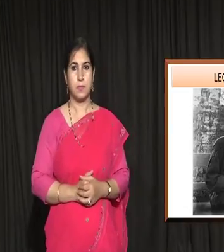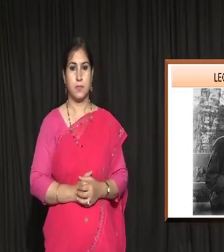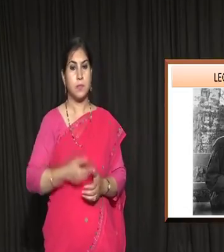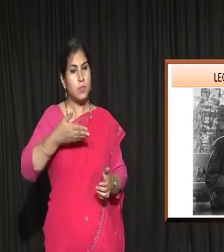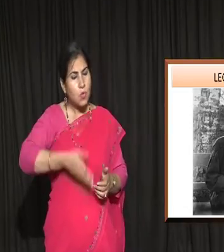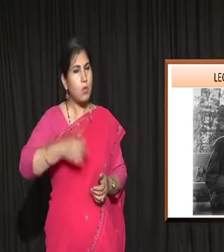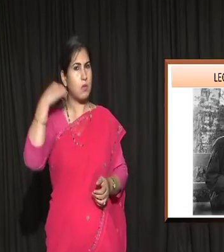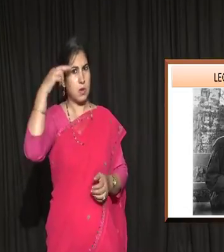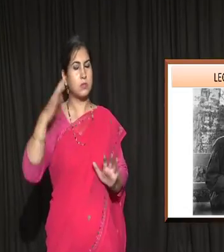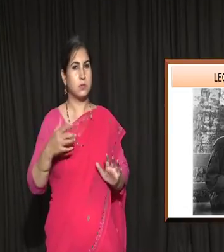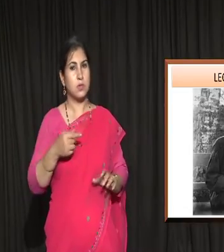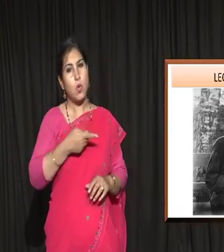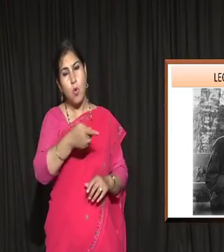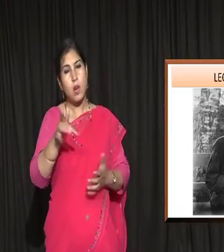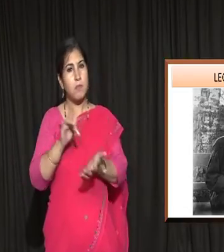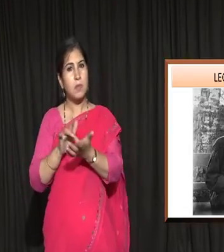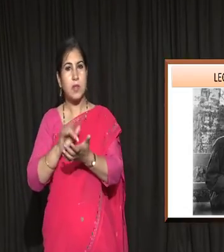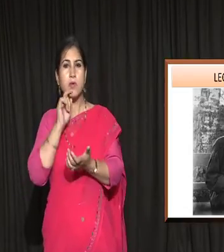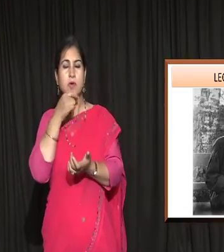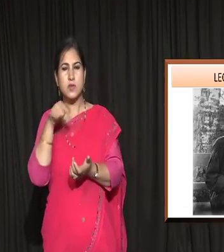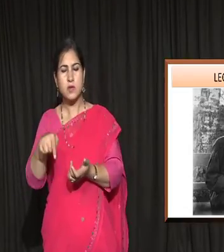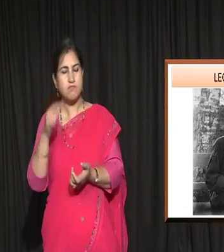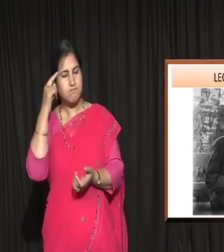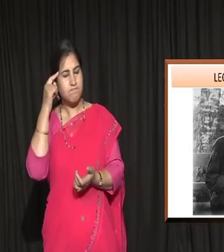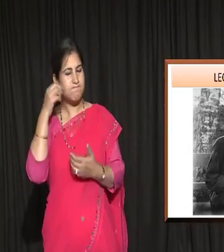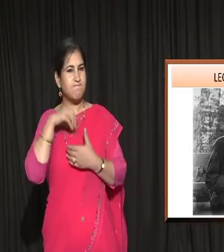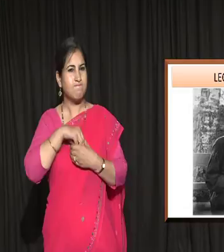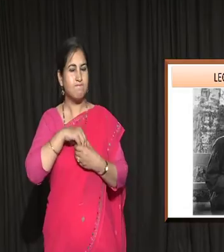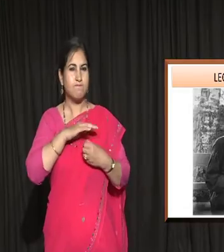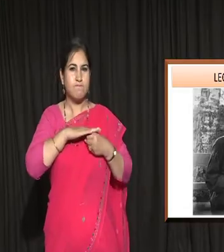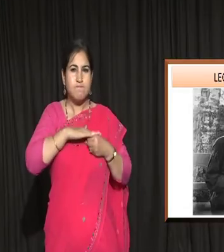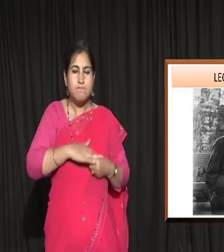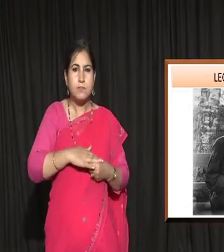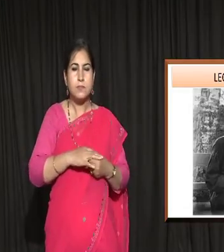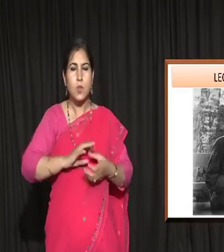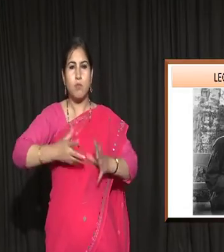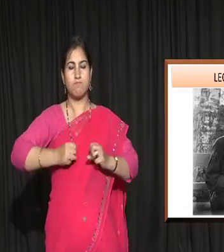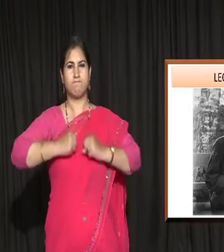All these reasons inspired the Russian to revolt against the rule of Tsar.